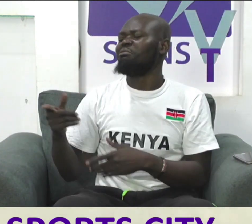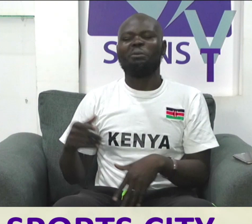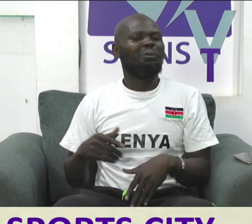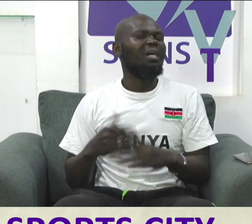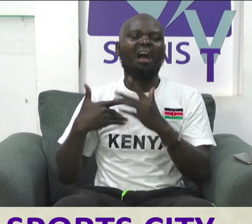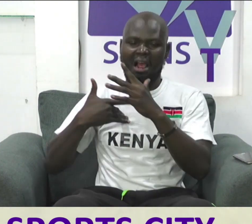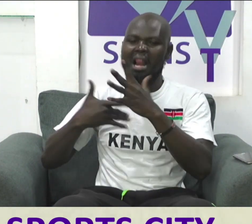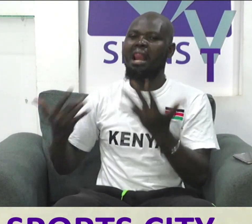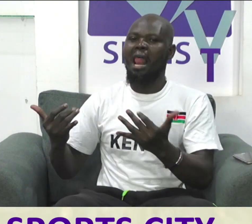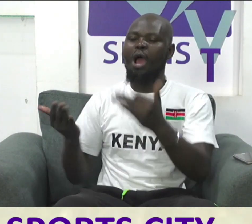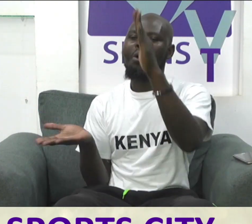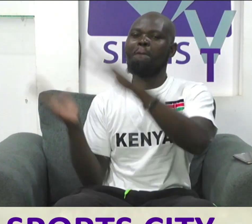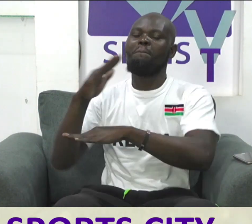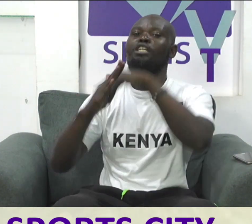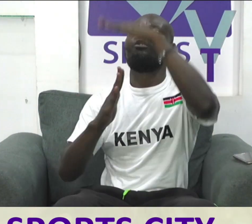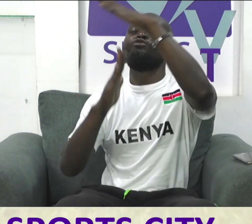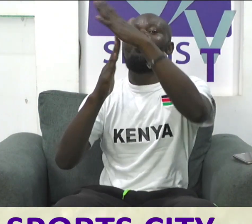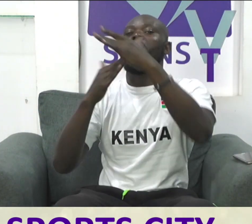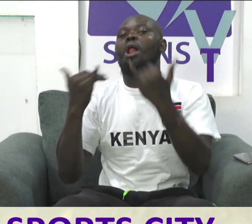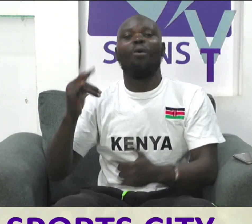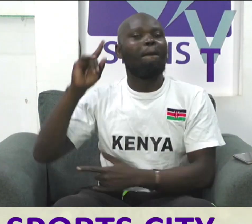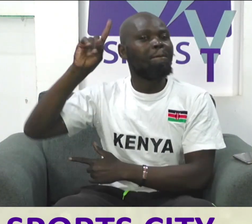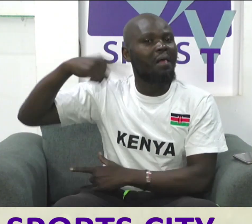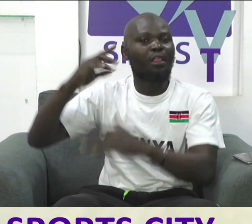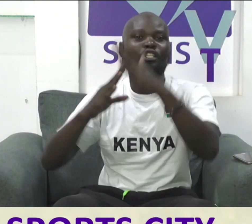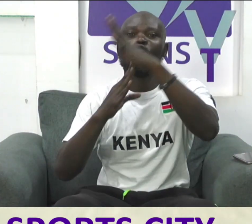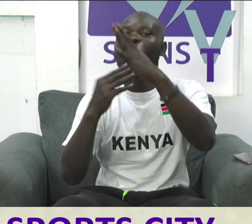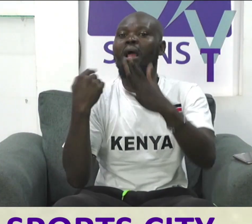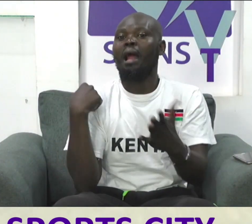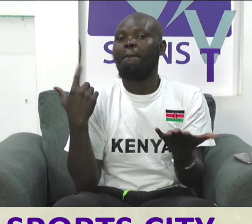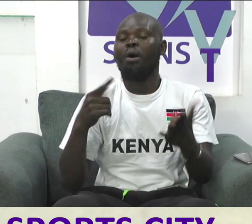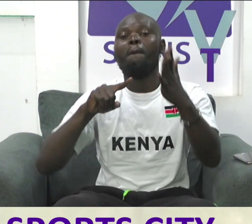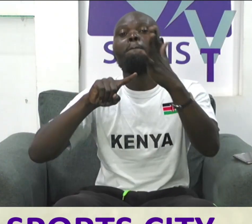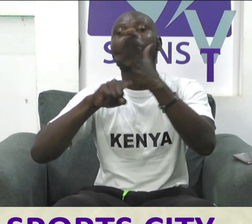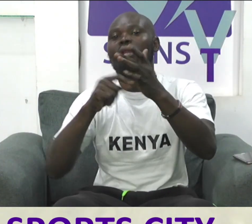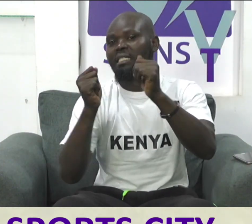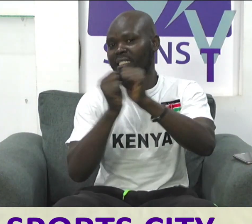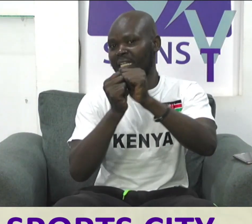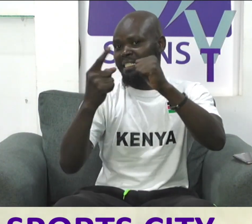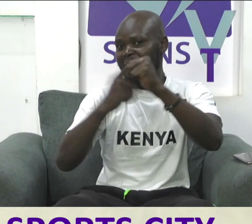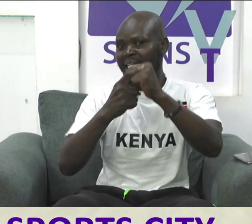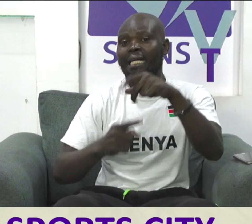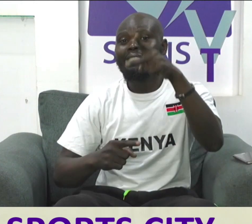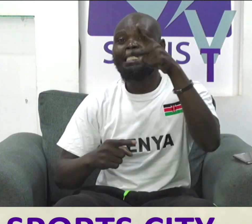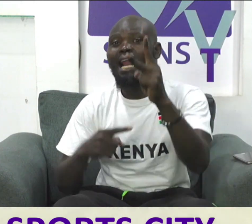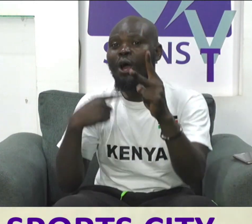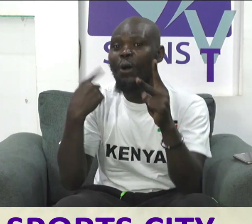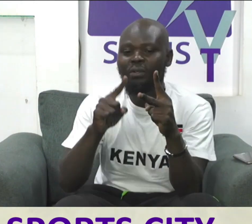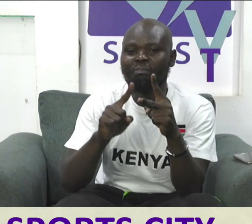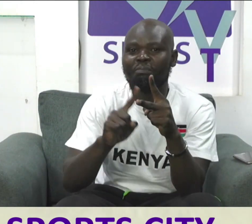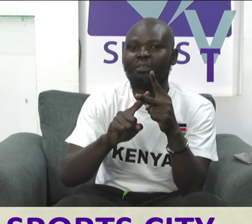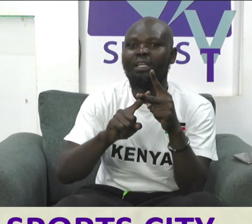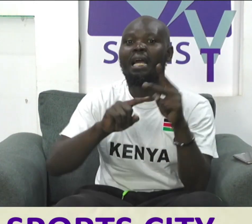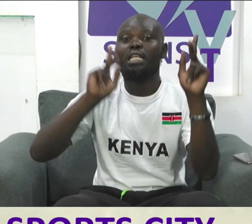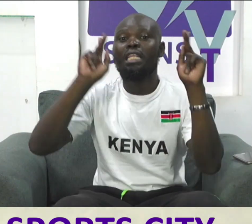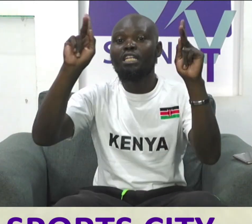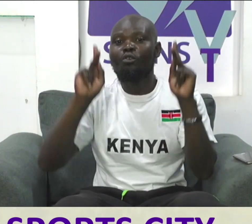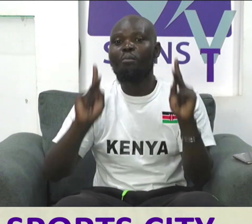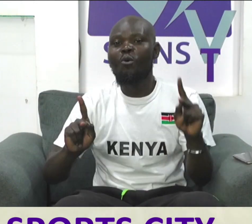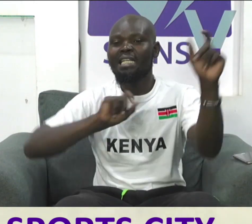relegated. And now, right now, you see that Mathare North is back, and it's on the top of the league, on the